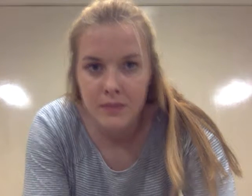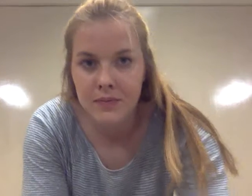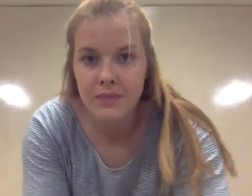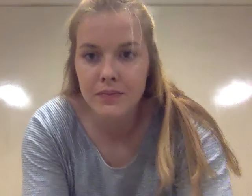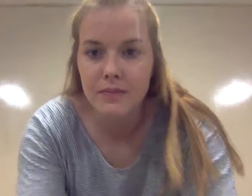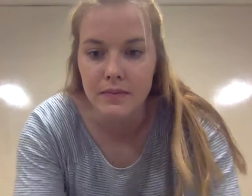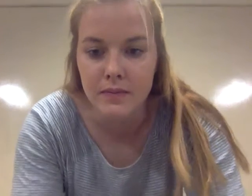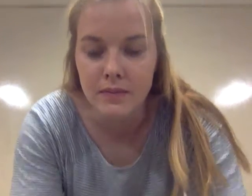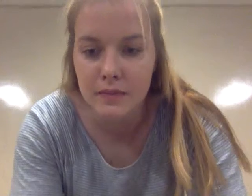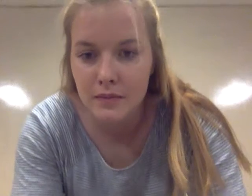Of